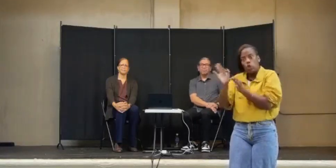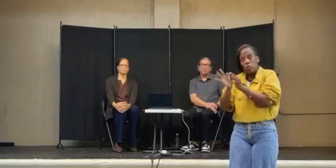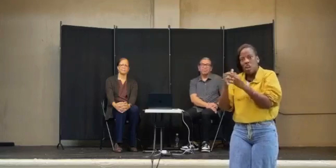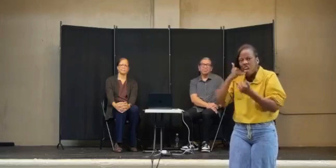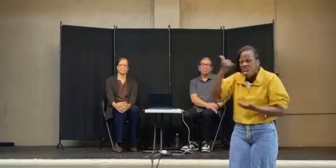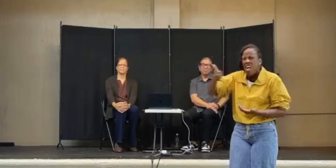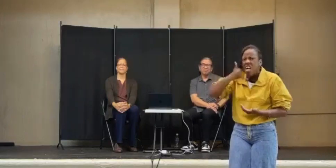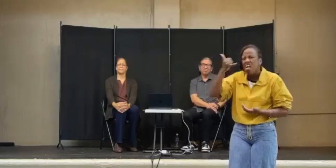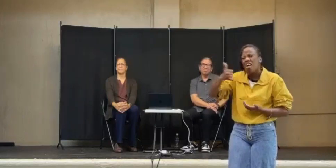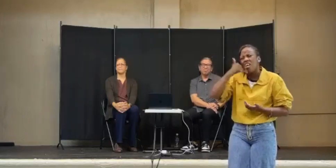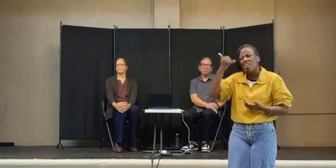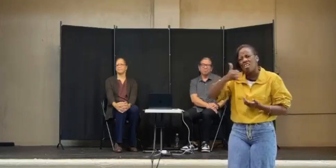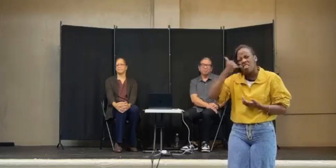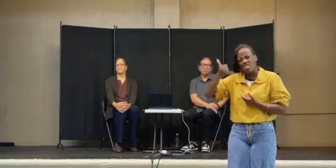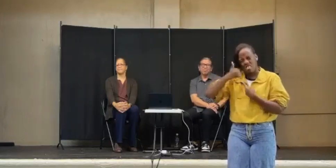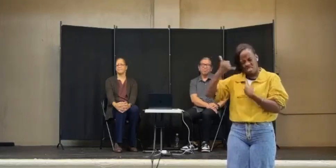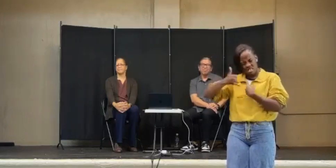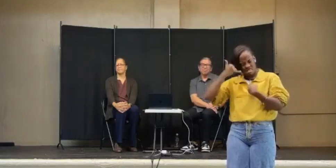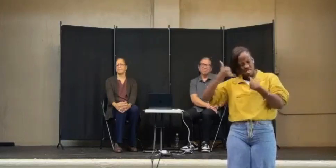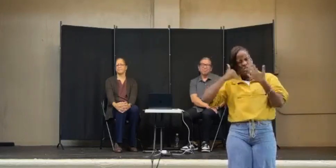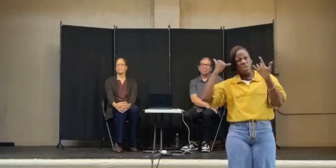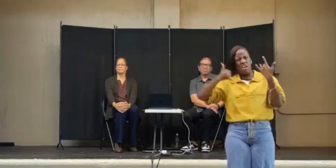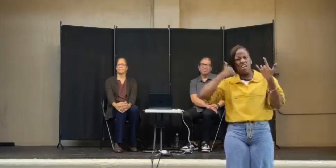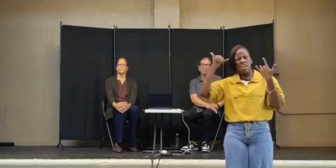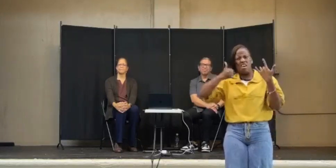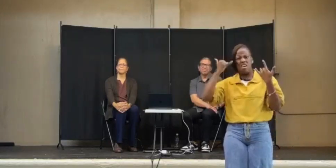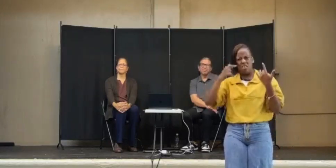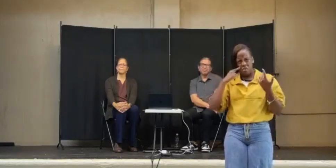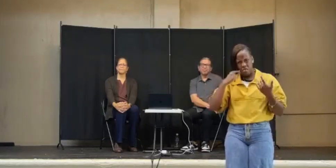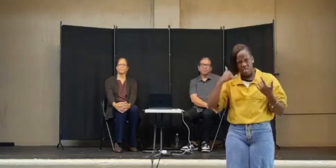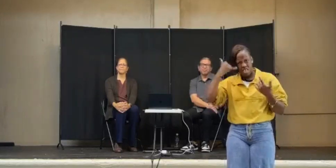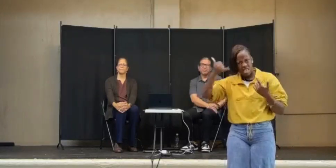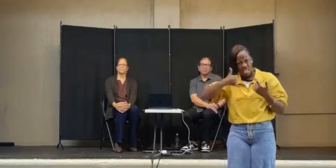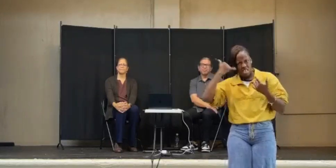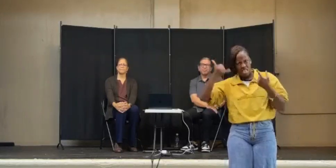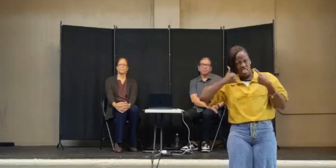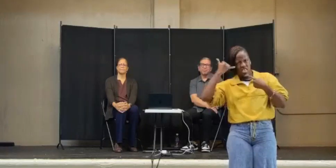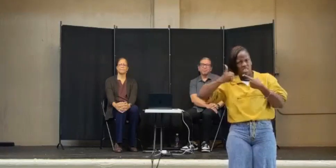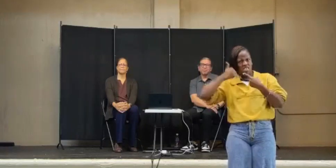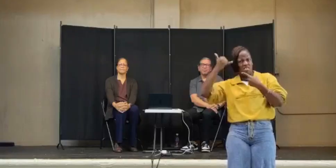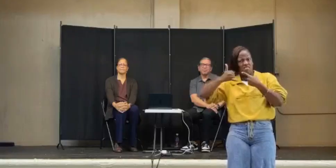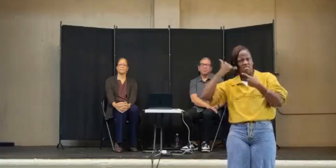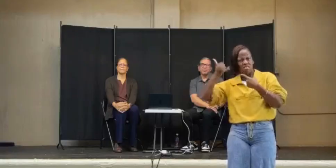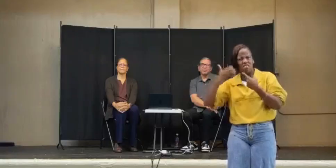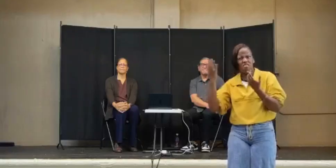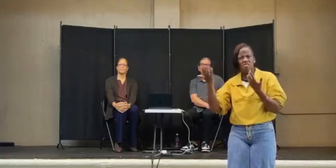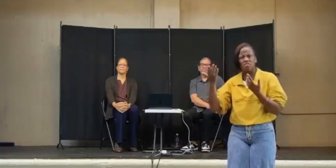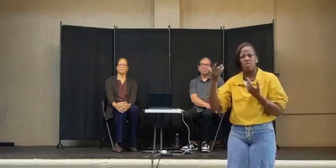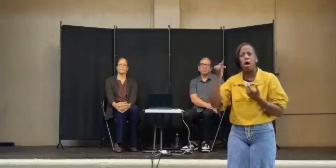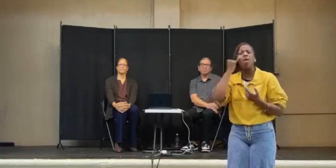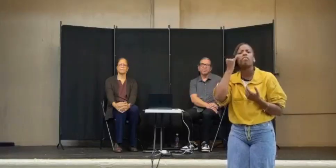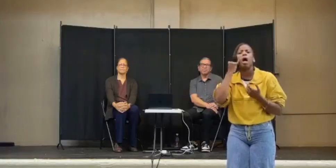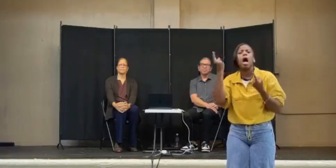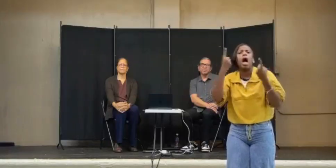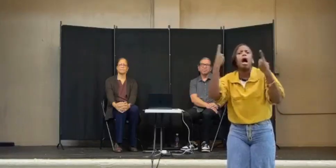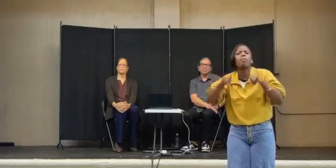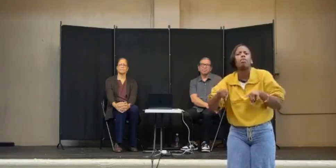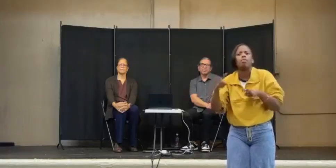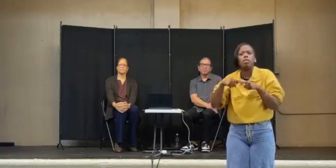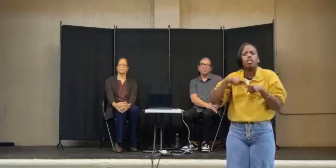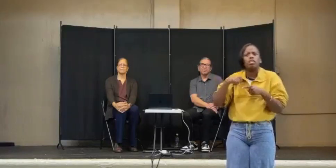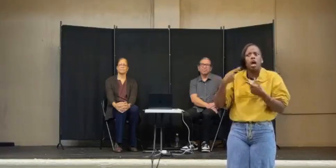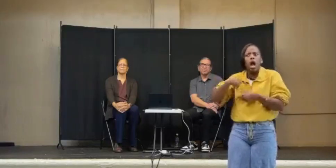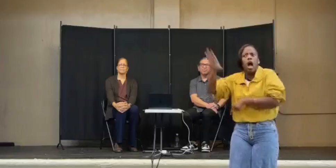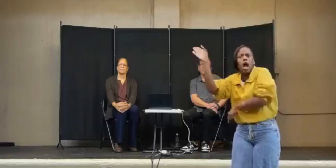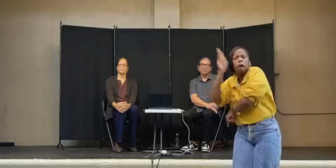out, and no one called me back. And, you know, we have the interpreter there to call through VRS, and I'm like, why am I calling? And they never call me back. I'm calling, why am